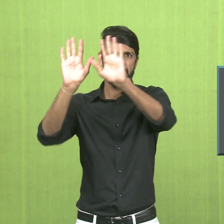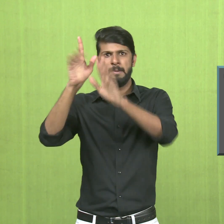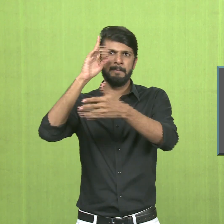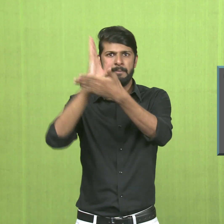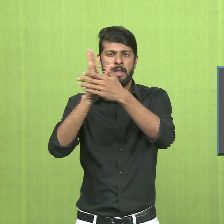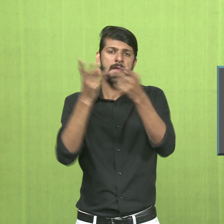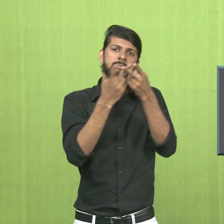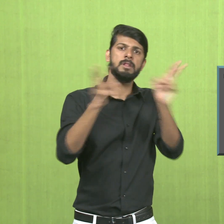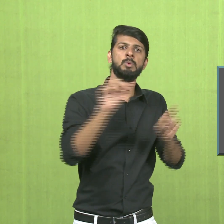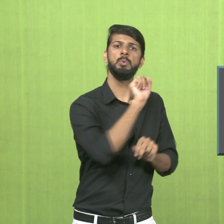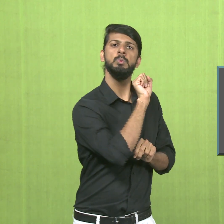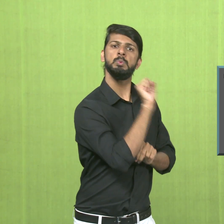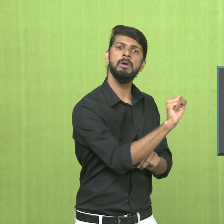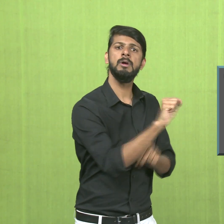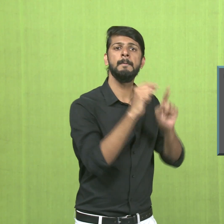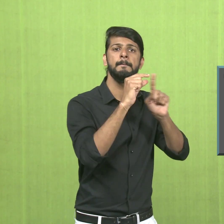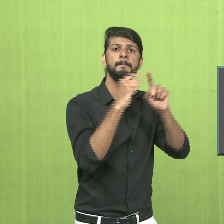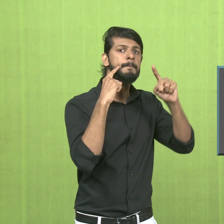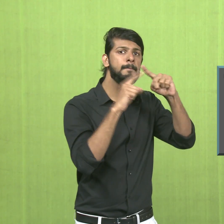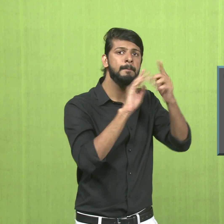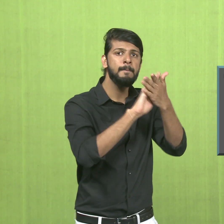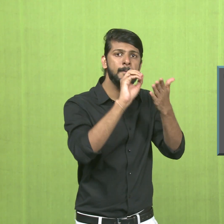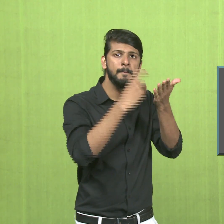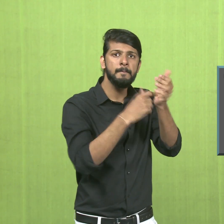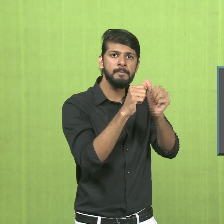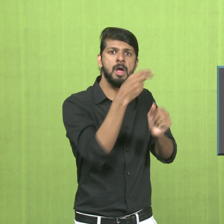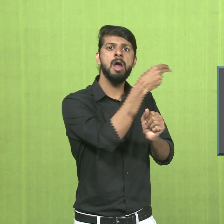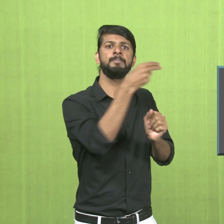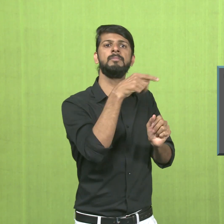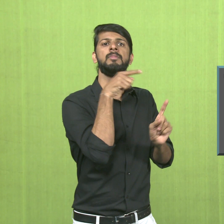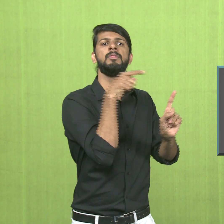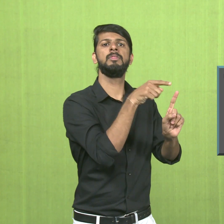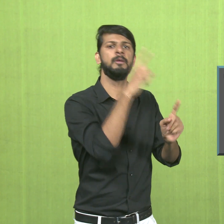similarly local communities also have their own belief system, their own